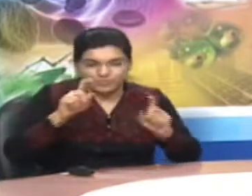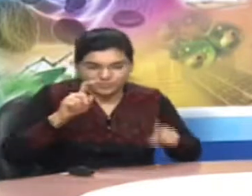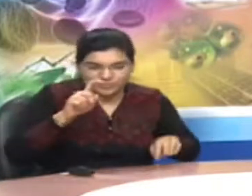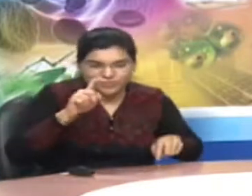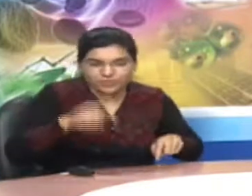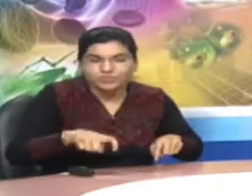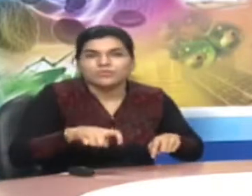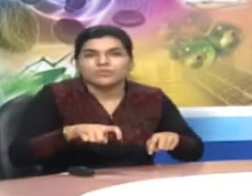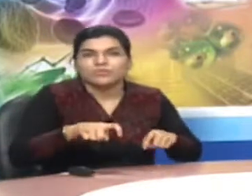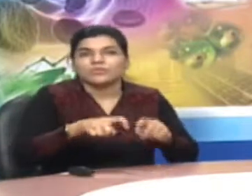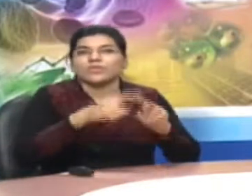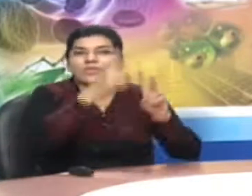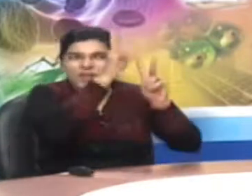Control plus